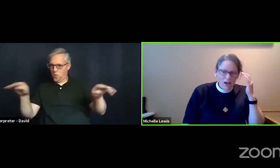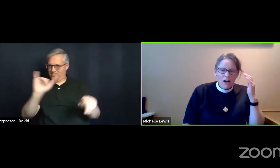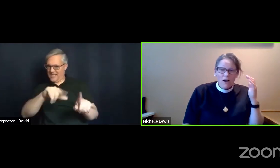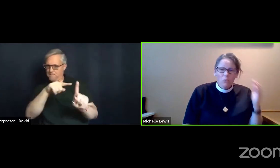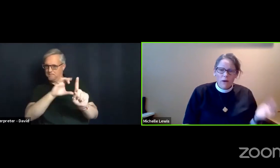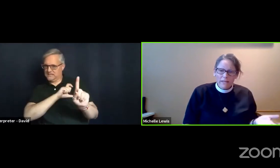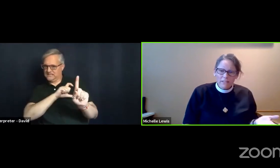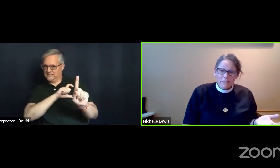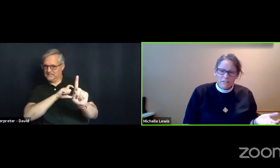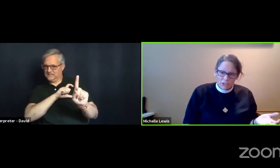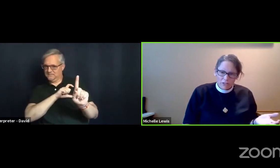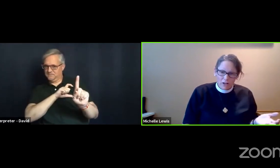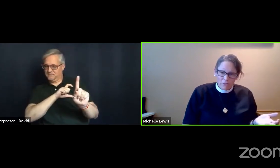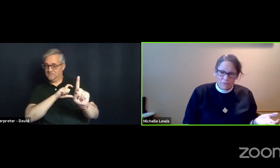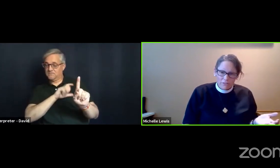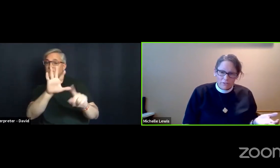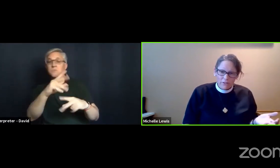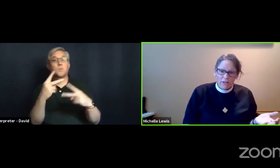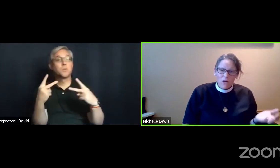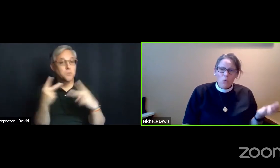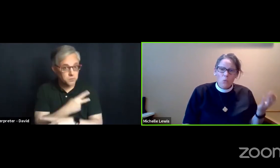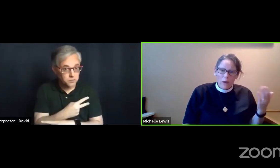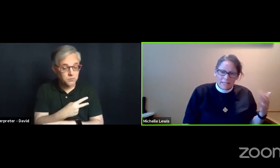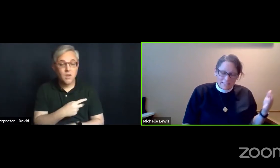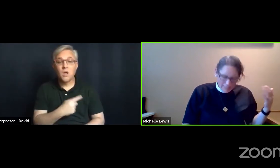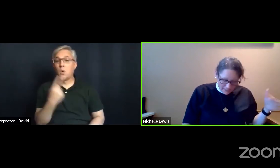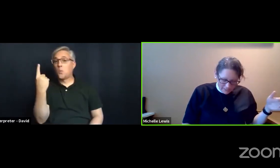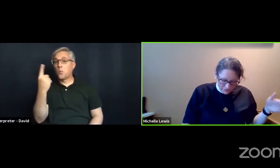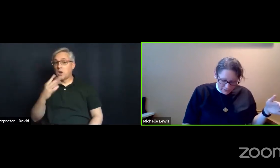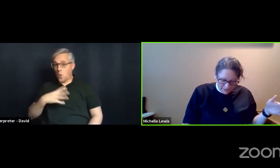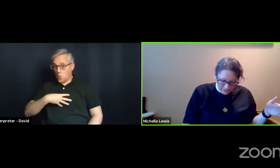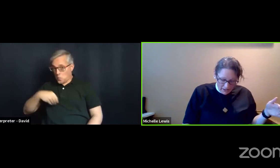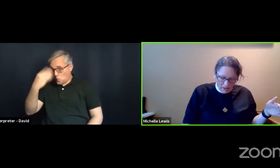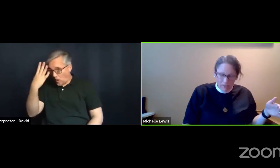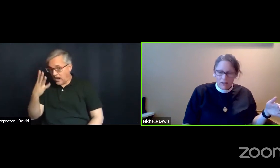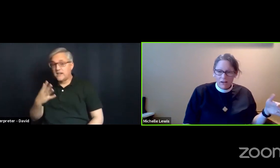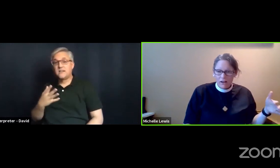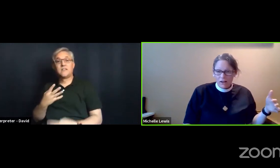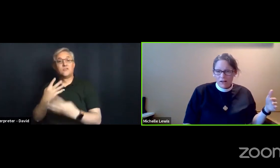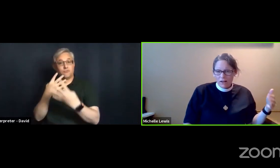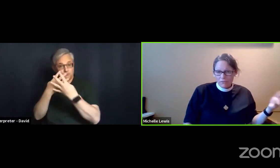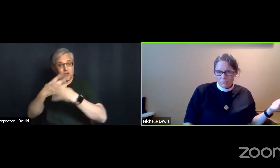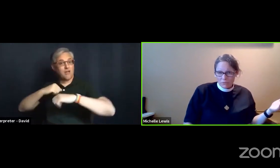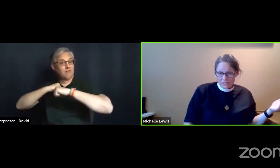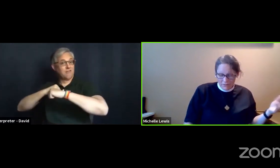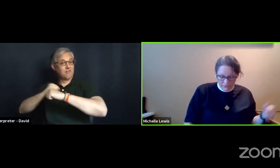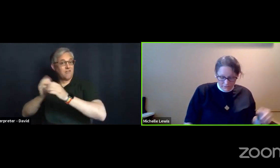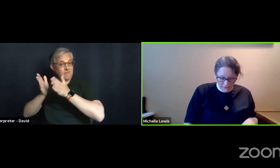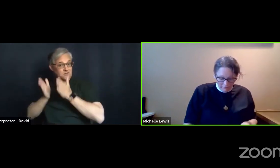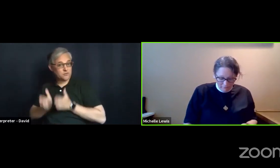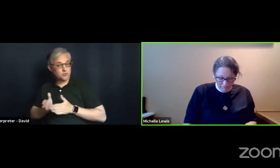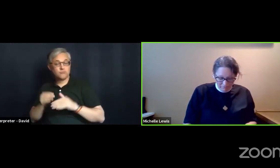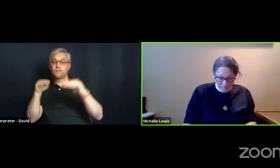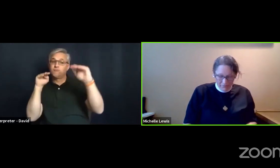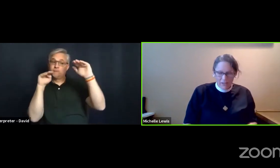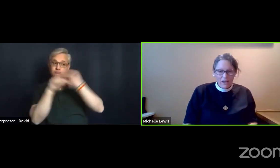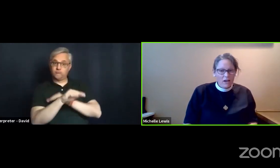In addition to that, a white jail officer went into the cell of the police officer,